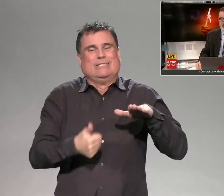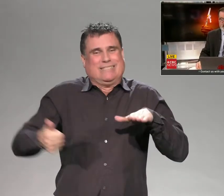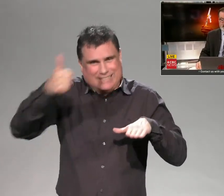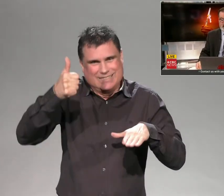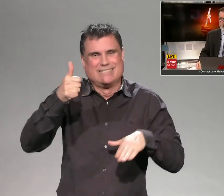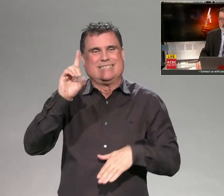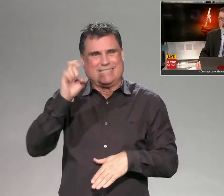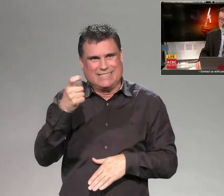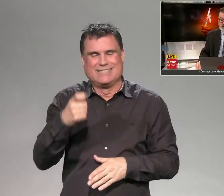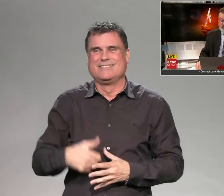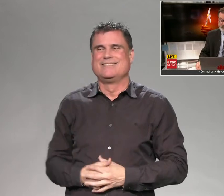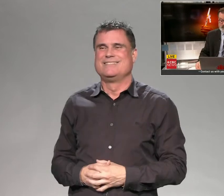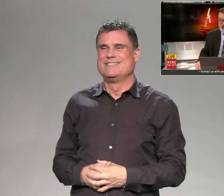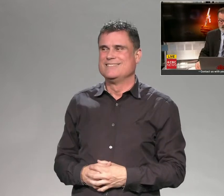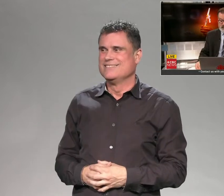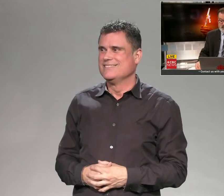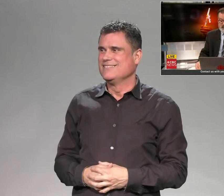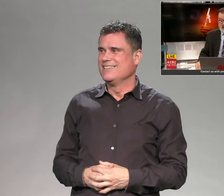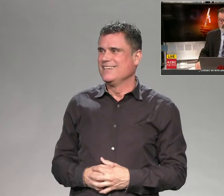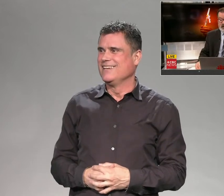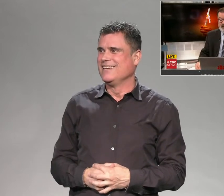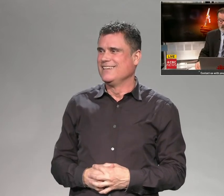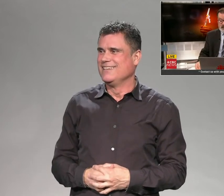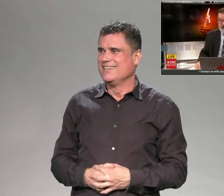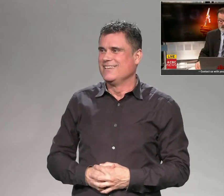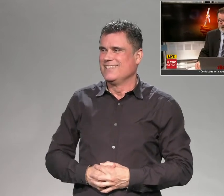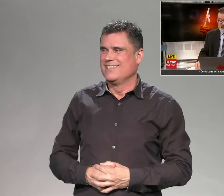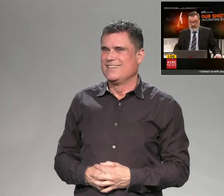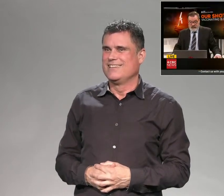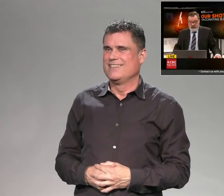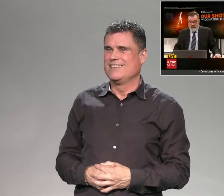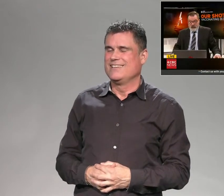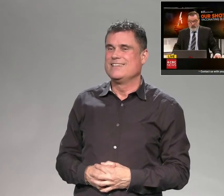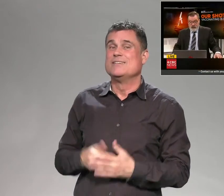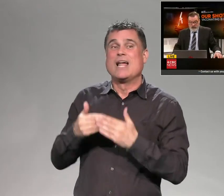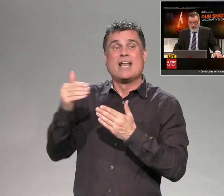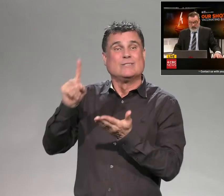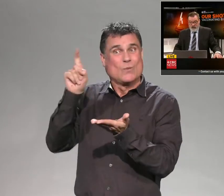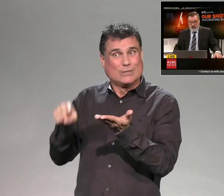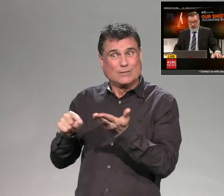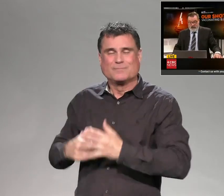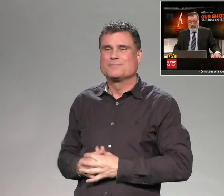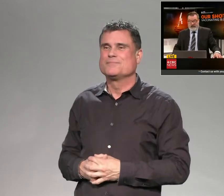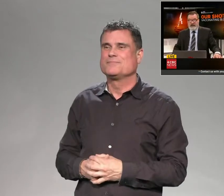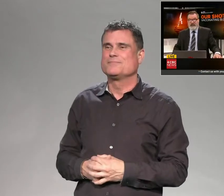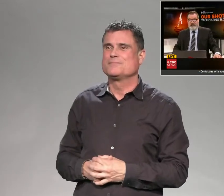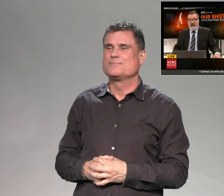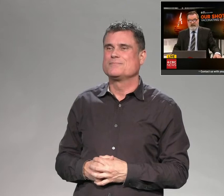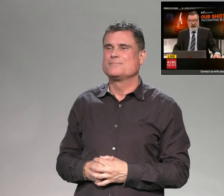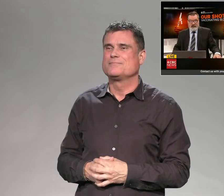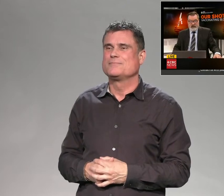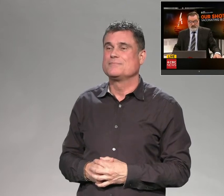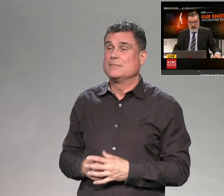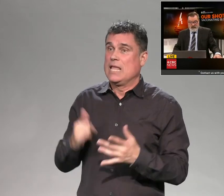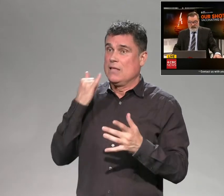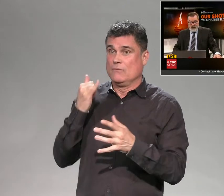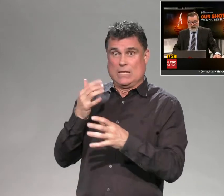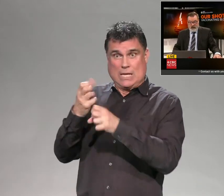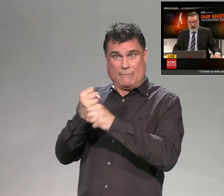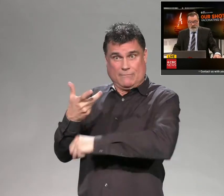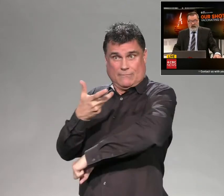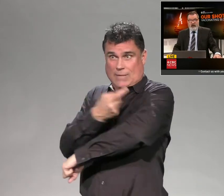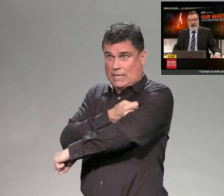of documentation can one expect to get when one gets vaccinated? Will that paperwork be considered a vaccine